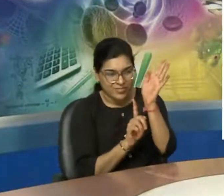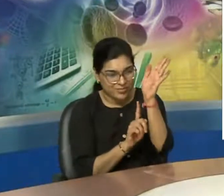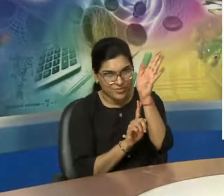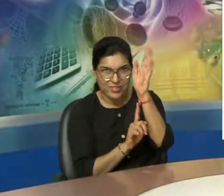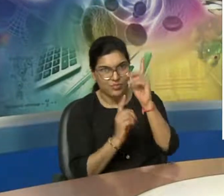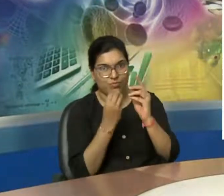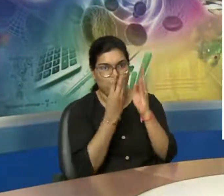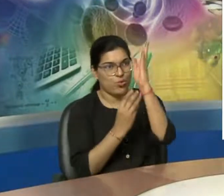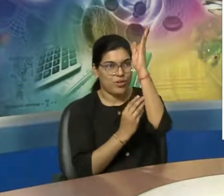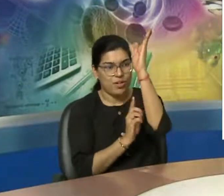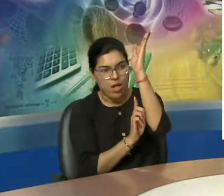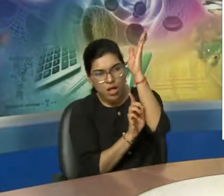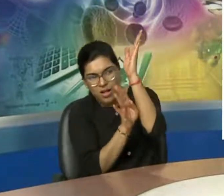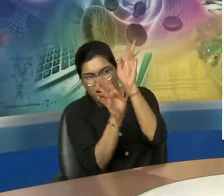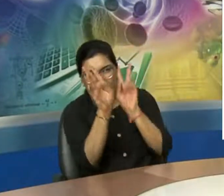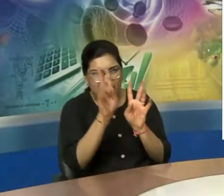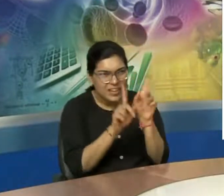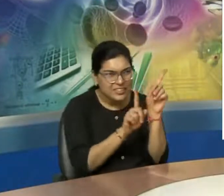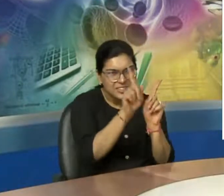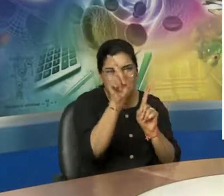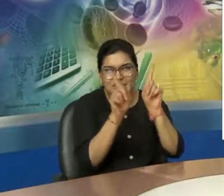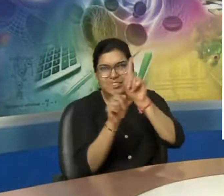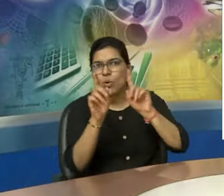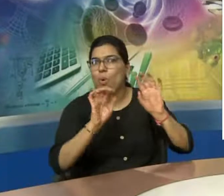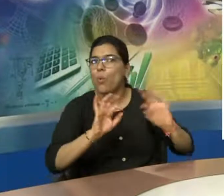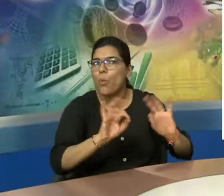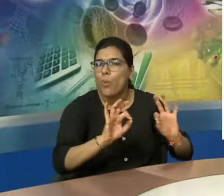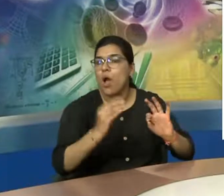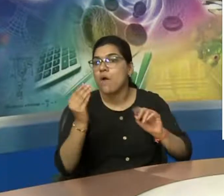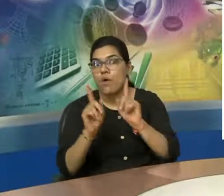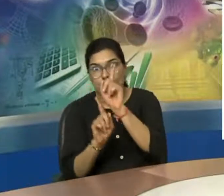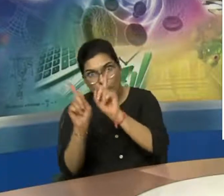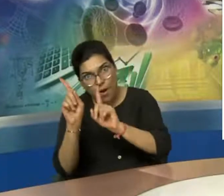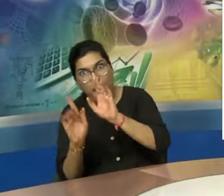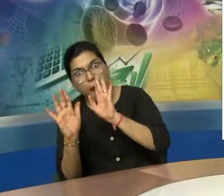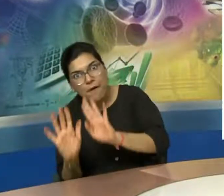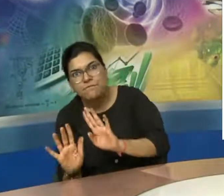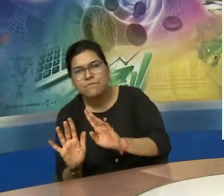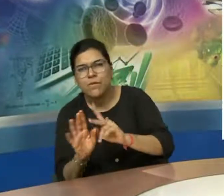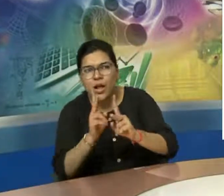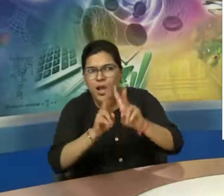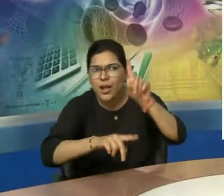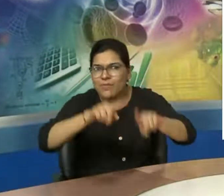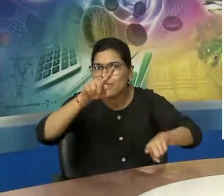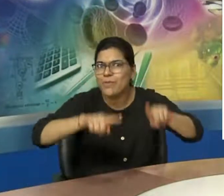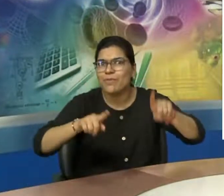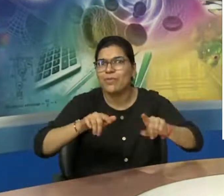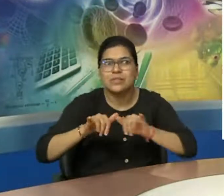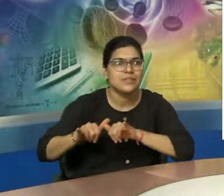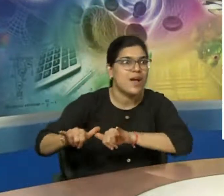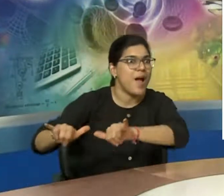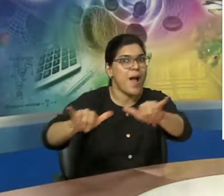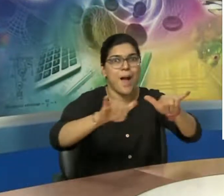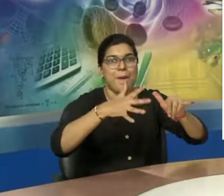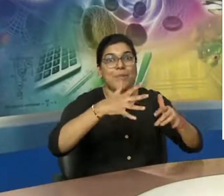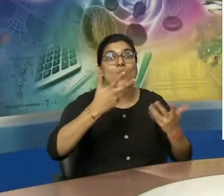Some plants have thorns and some plants don't have thorns. This is also because of